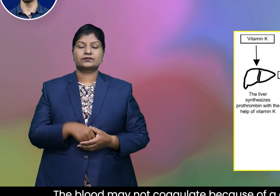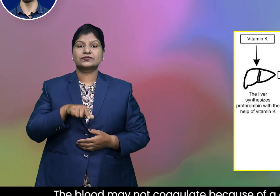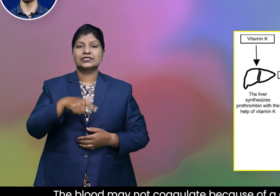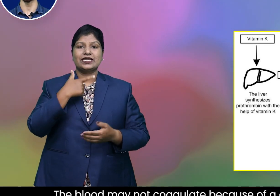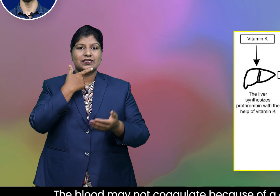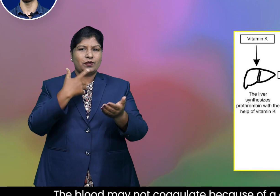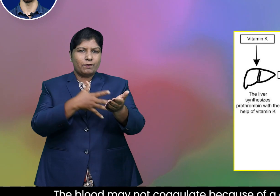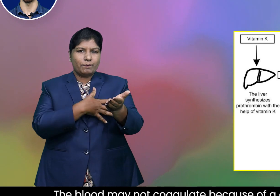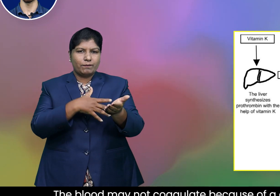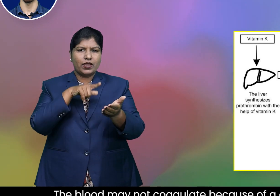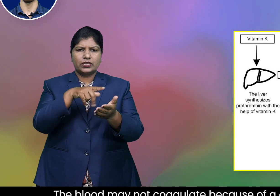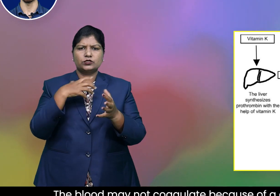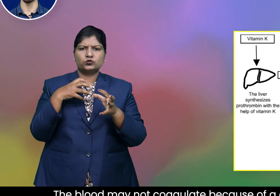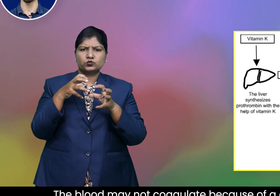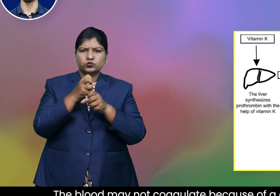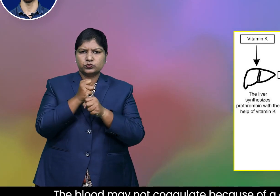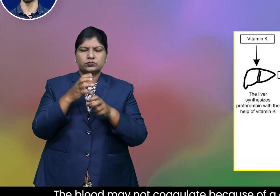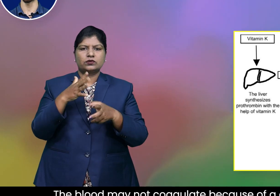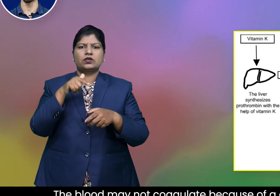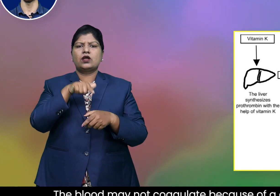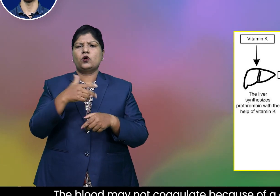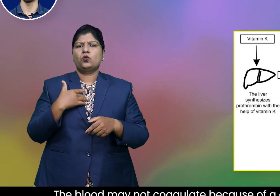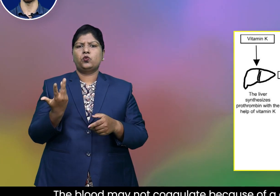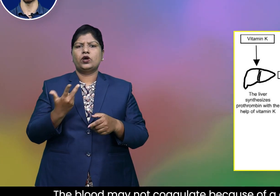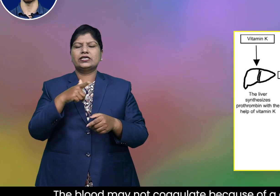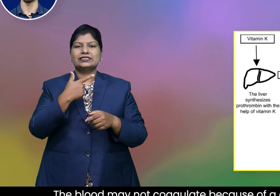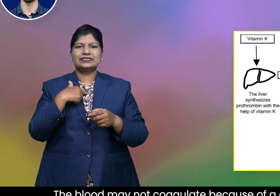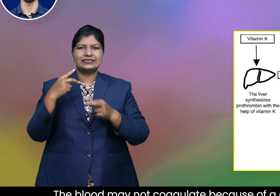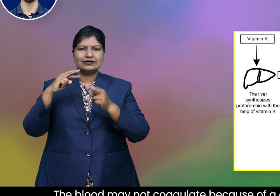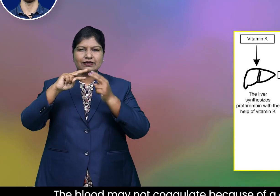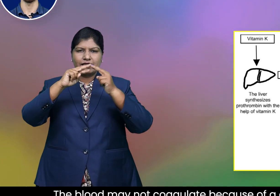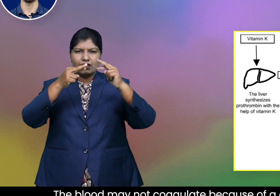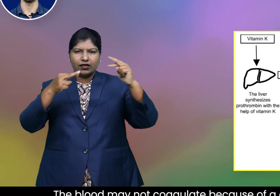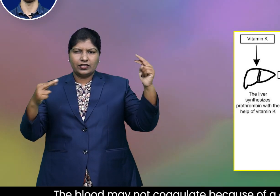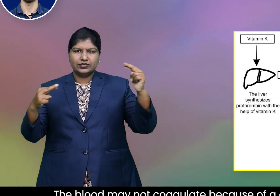The blood may not coagulate because of a genetic disorder.